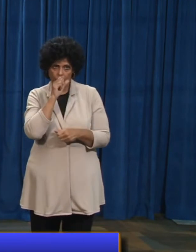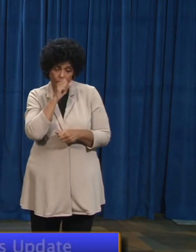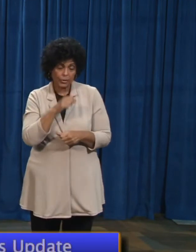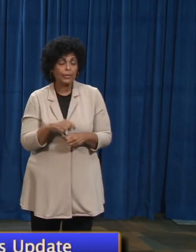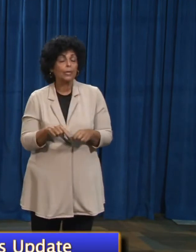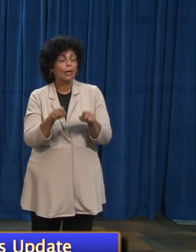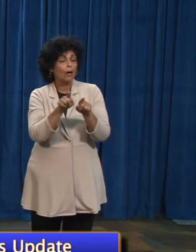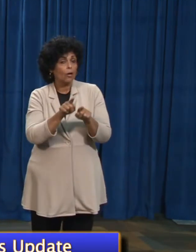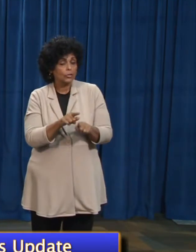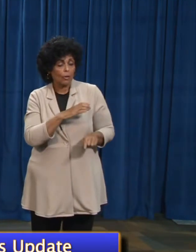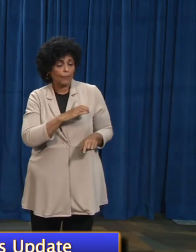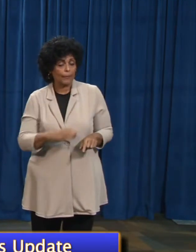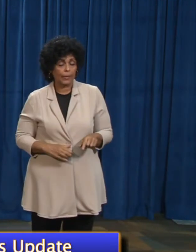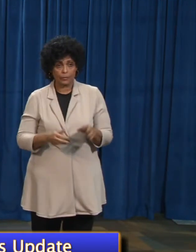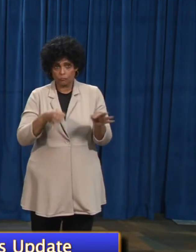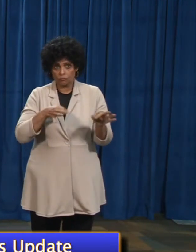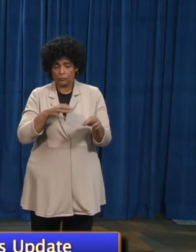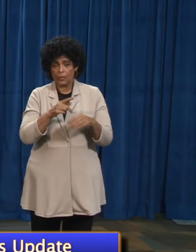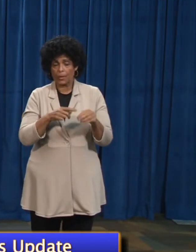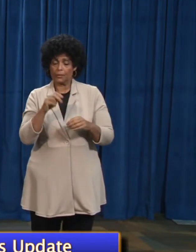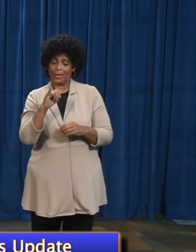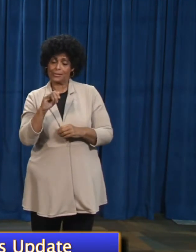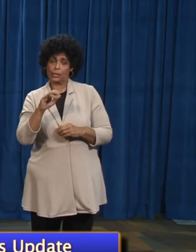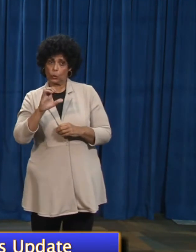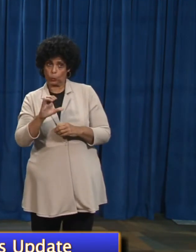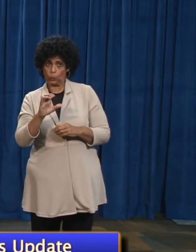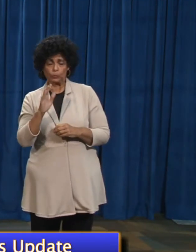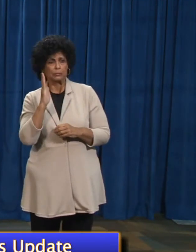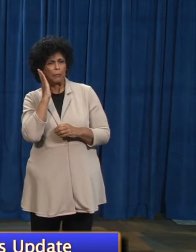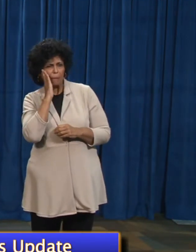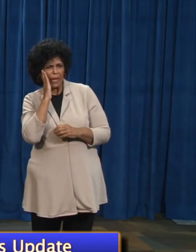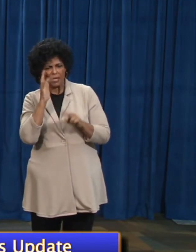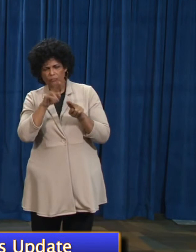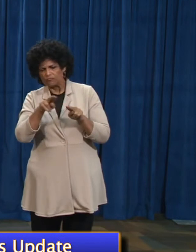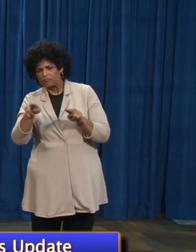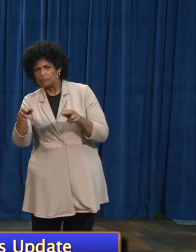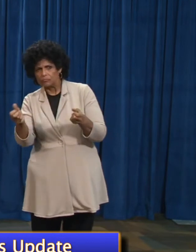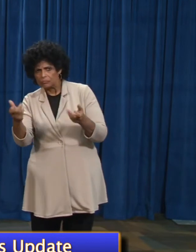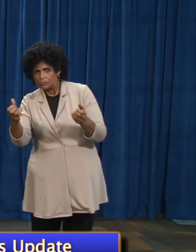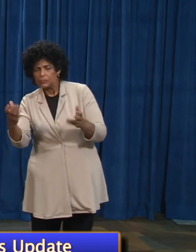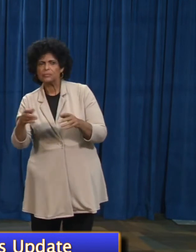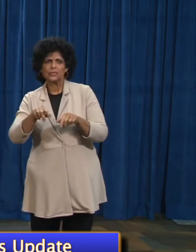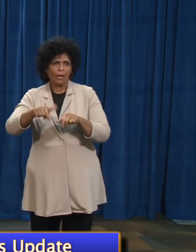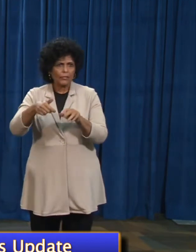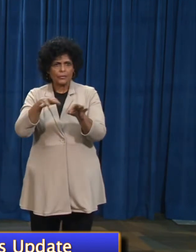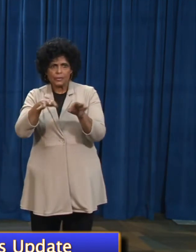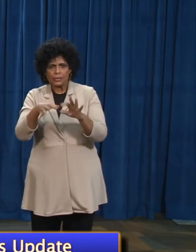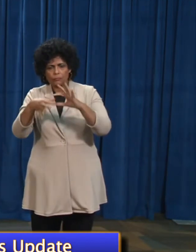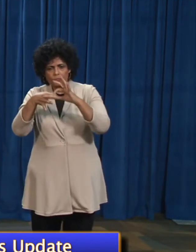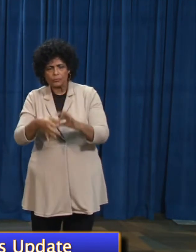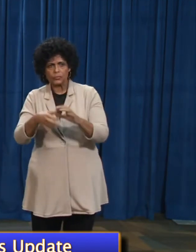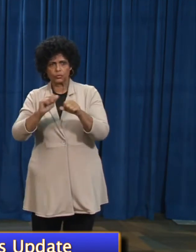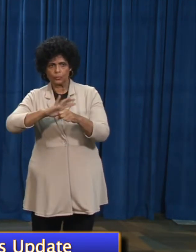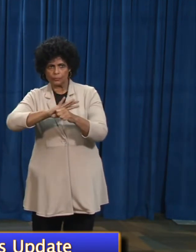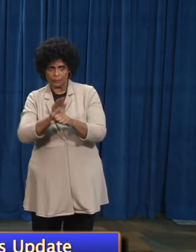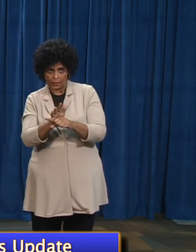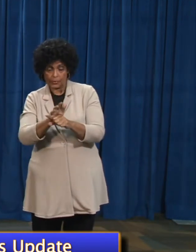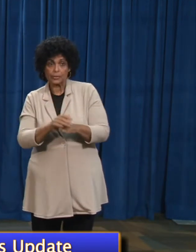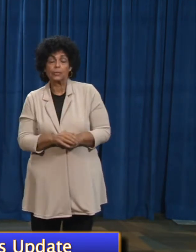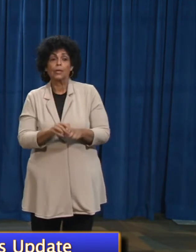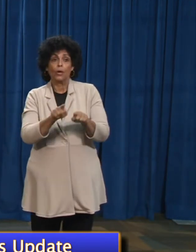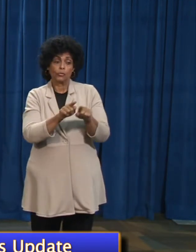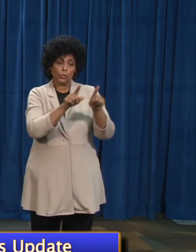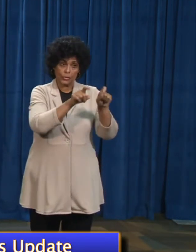will also discuss ICU beds and other details as it relates to the virus. The mayor will mention testing,